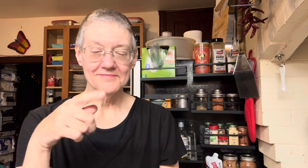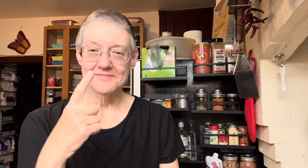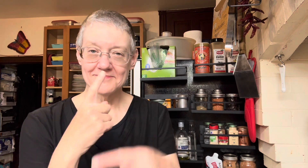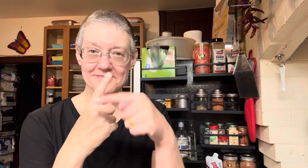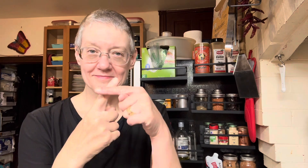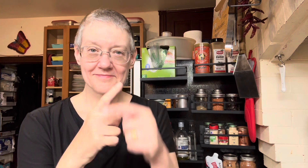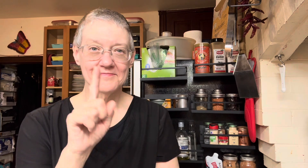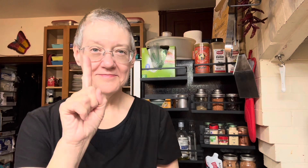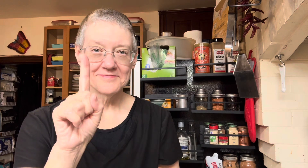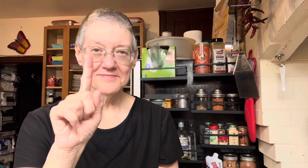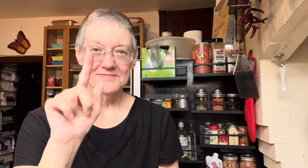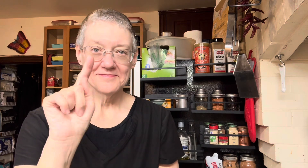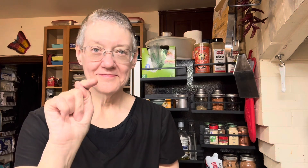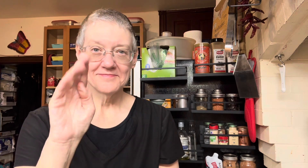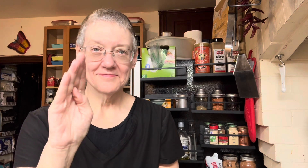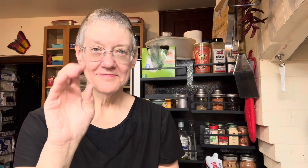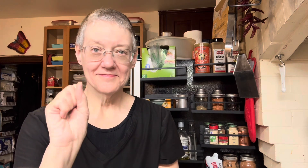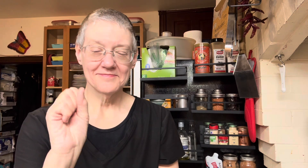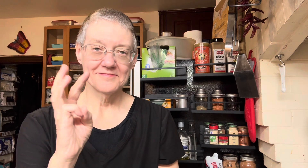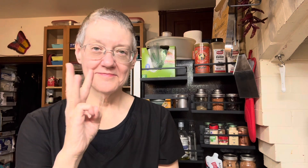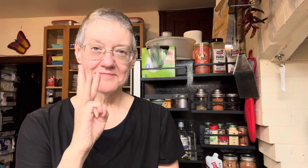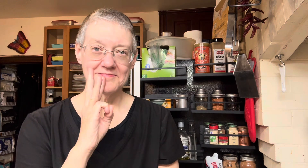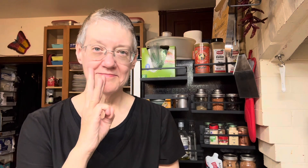Half a cup of water plus 1 tablespoon.